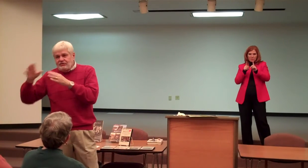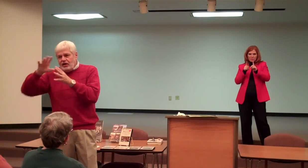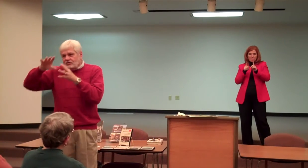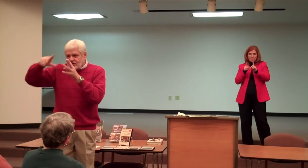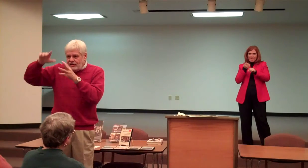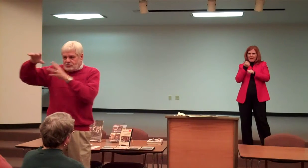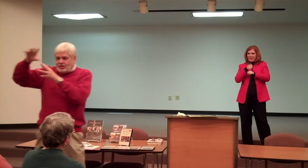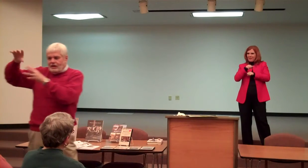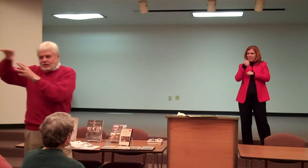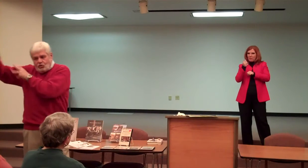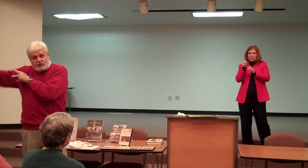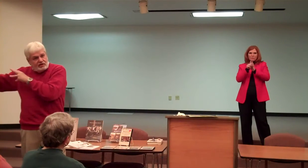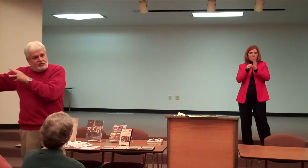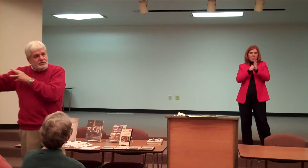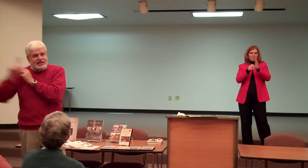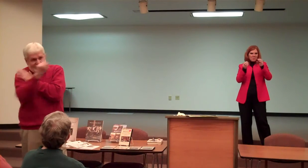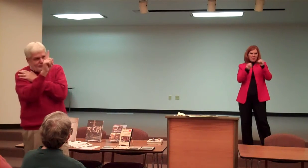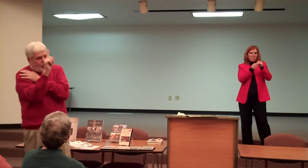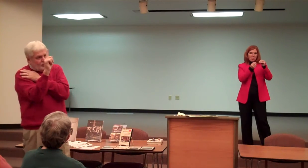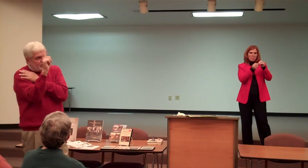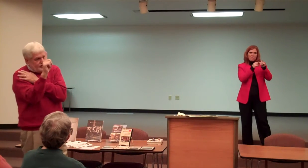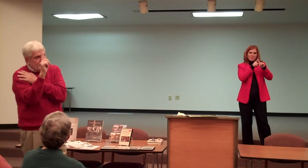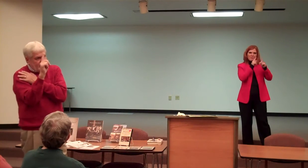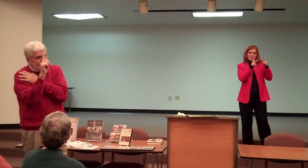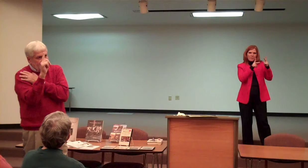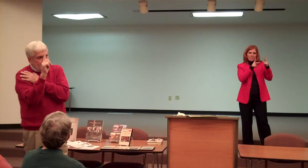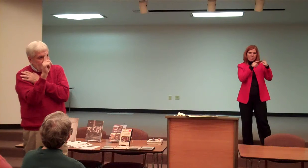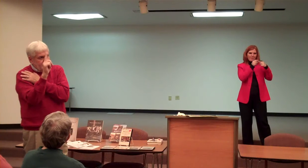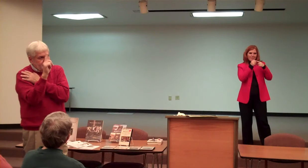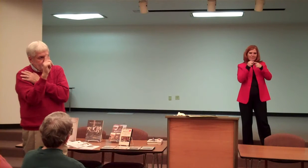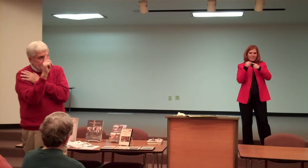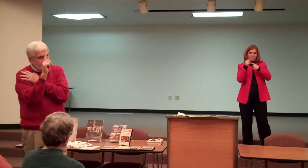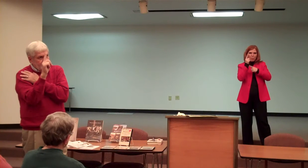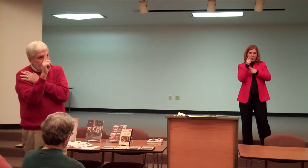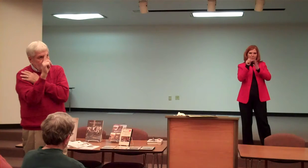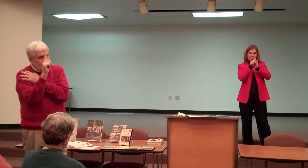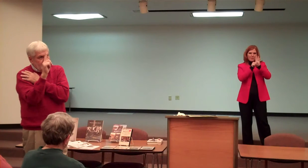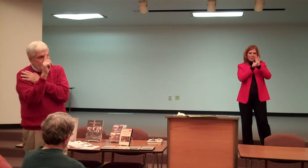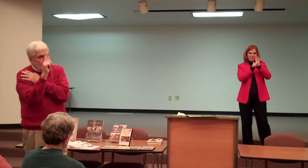diverse. Every other state was becoming more diverse except one, West Virginia.